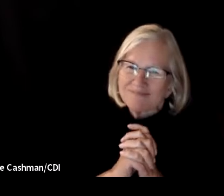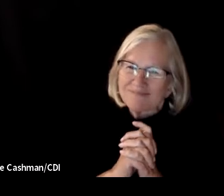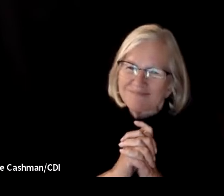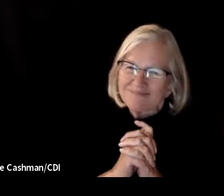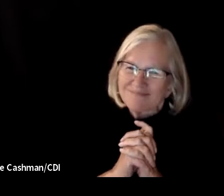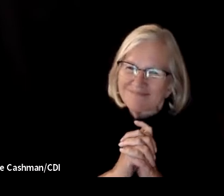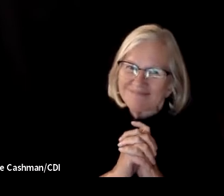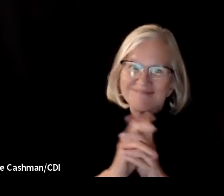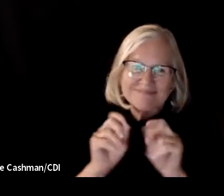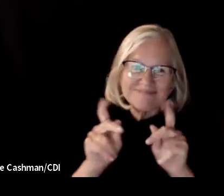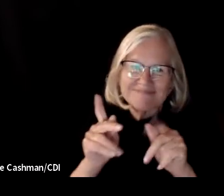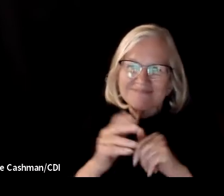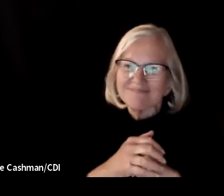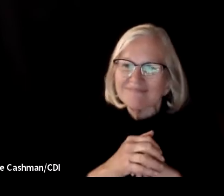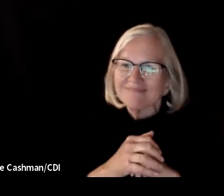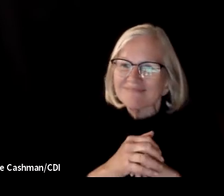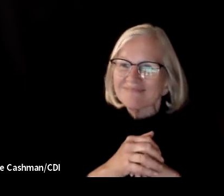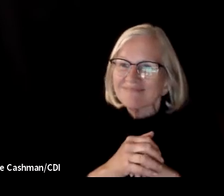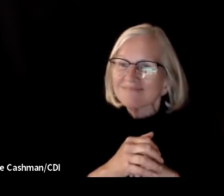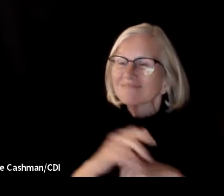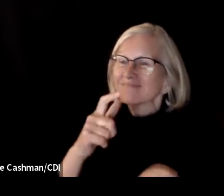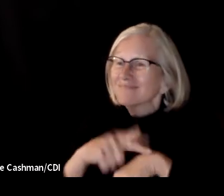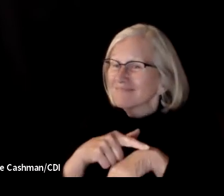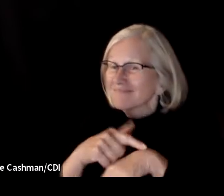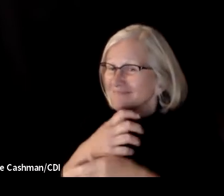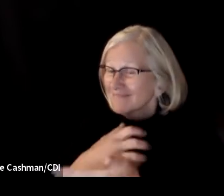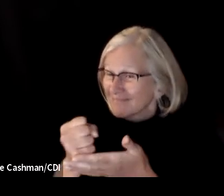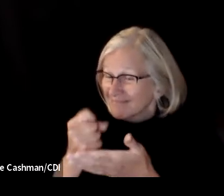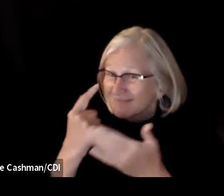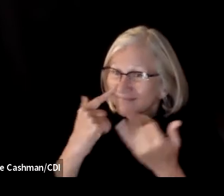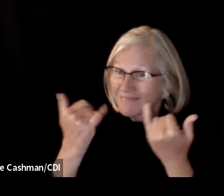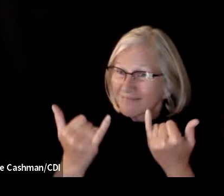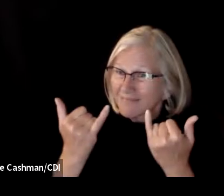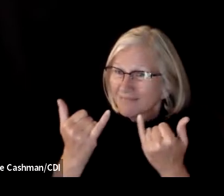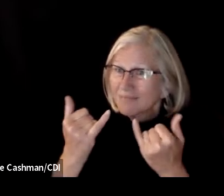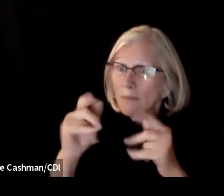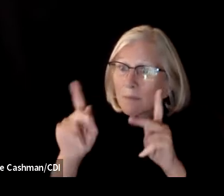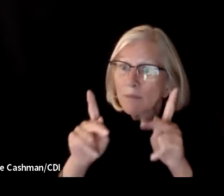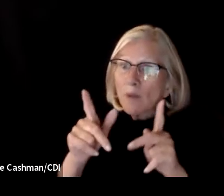All right, that is all the time we have for today. We invite any reporters with additional questions to